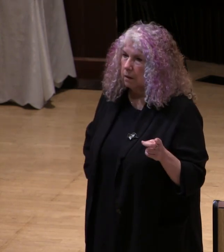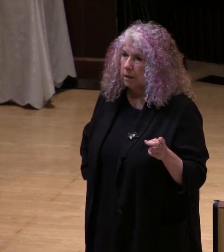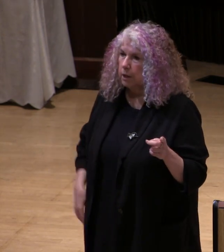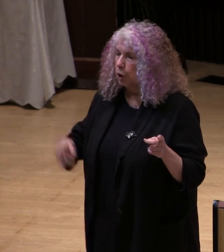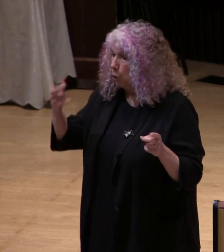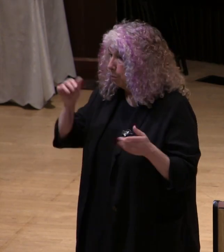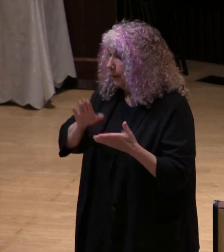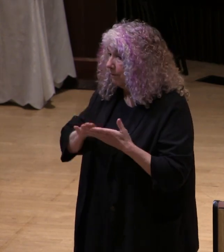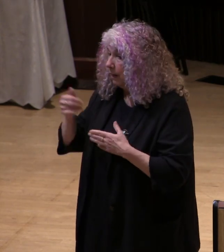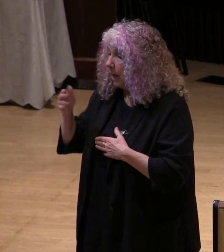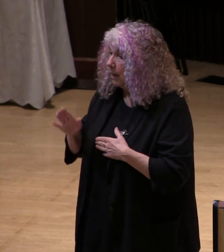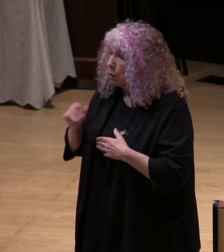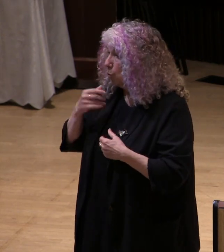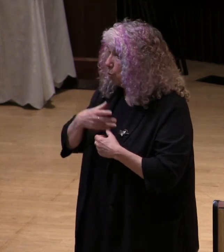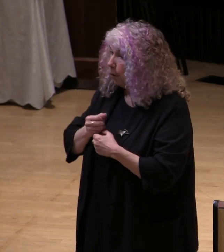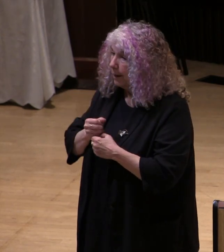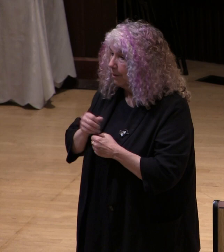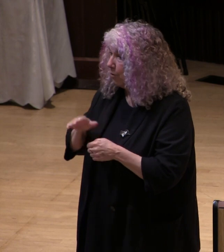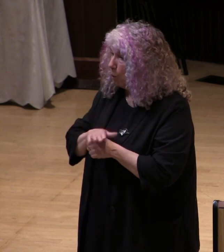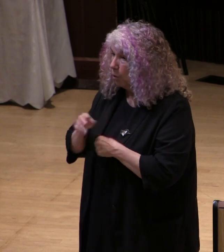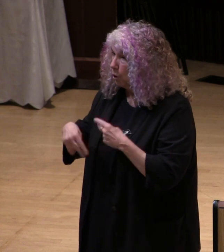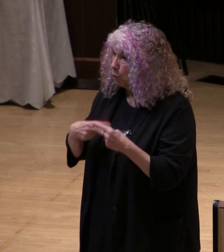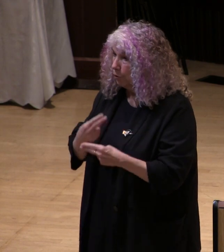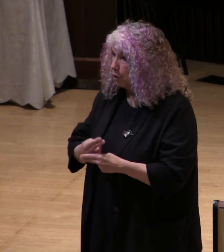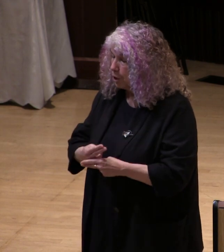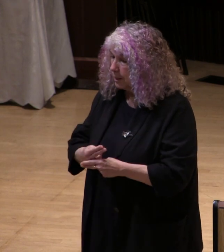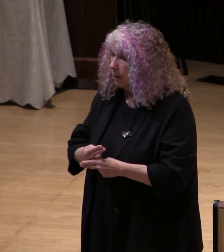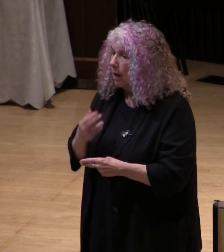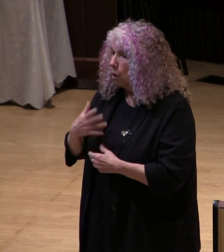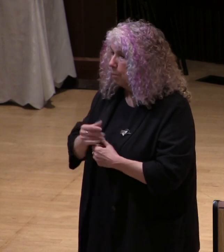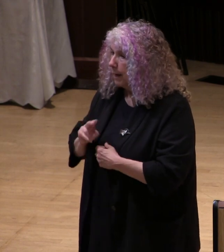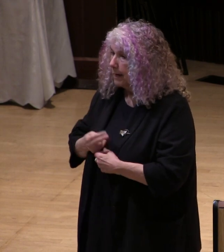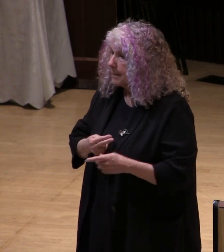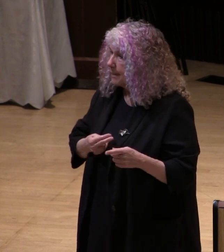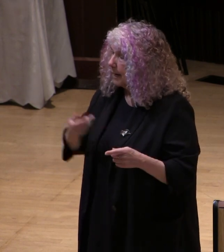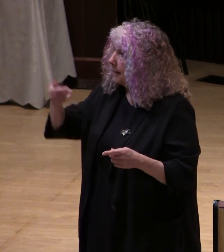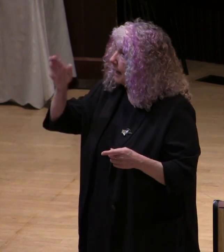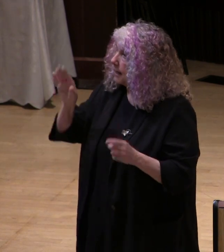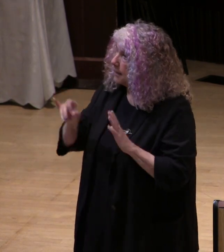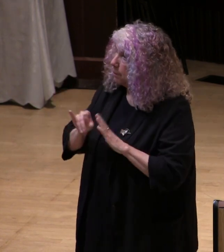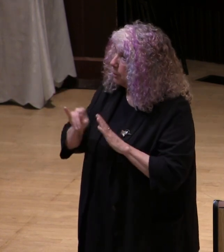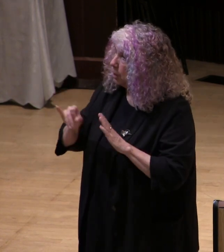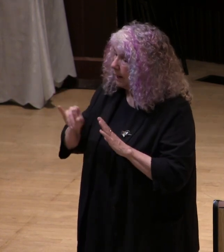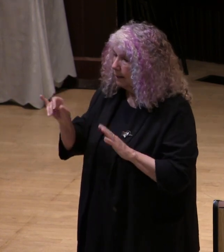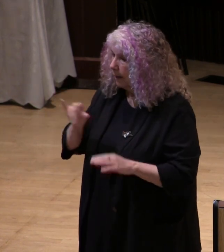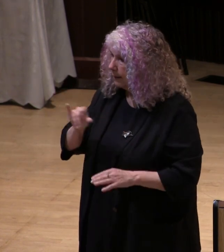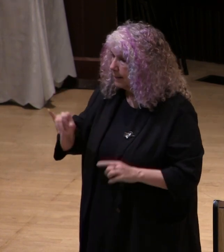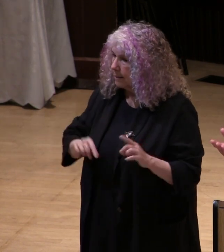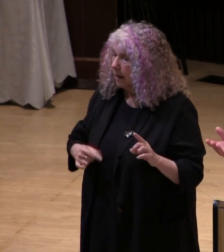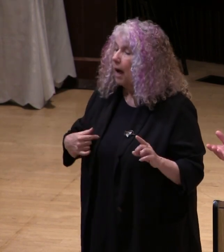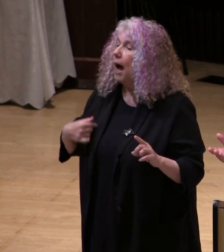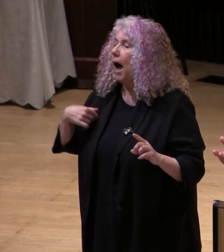Do you believe in God, who created this whole universe and who made us in God's image and likeness?